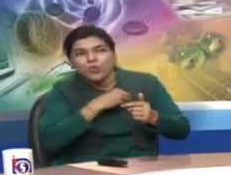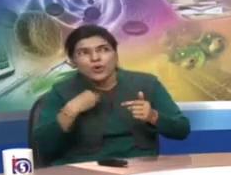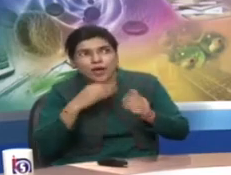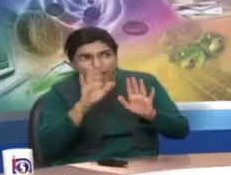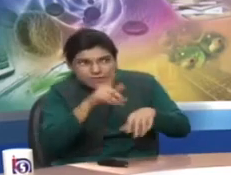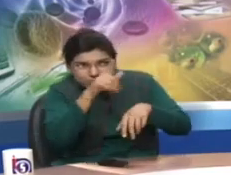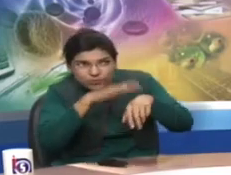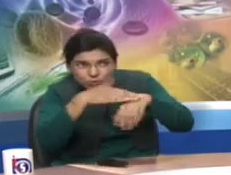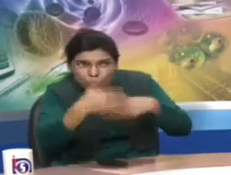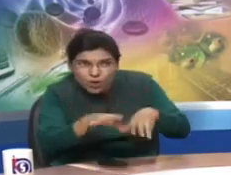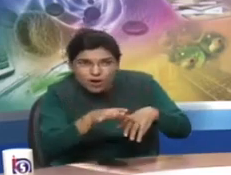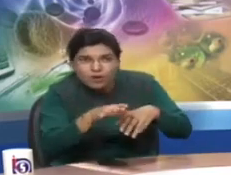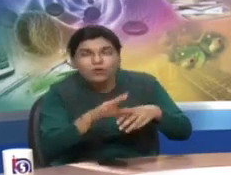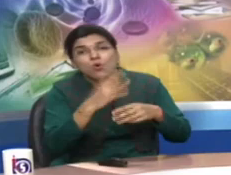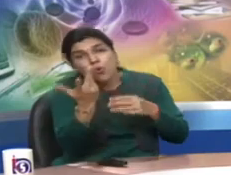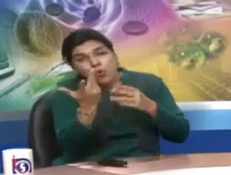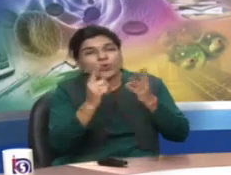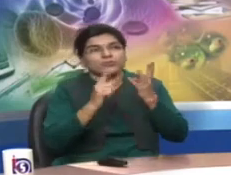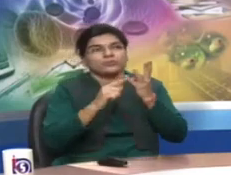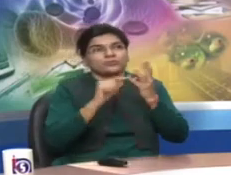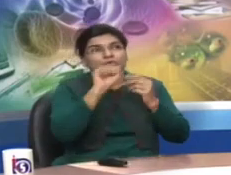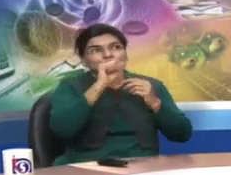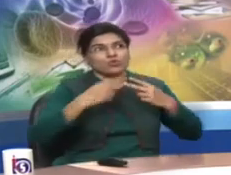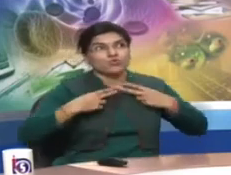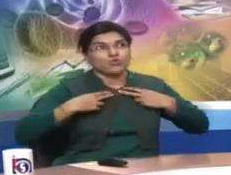this Newton law of gravity?